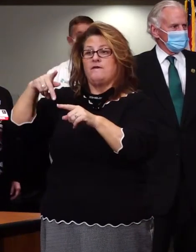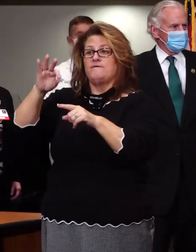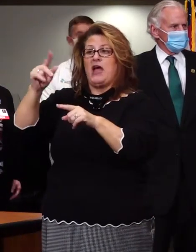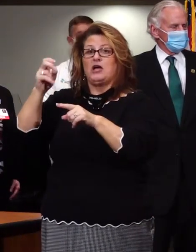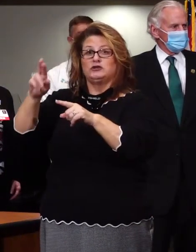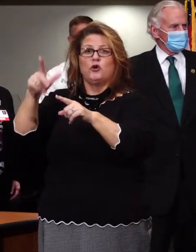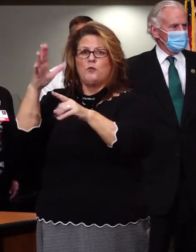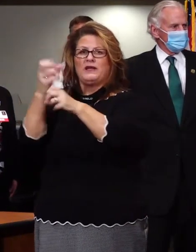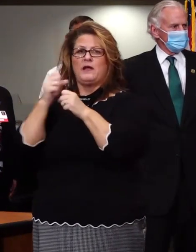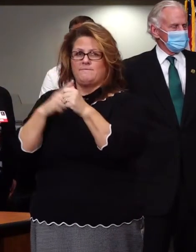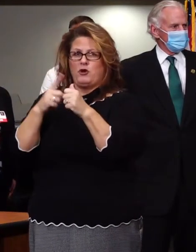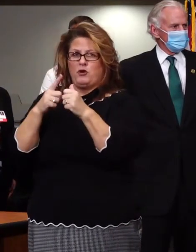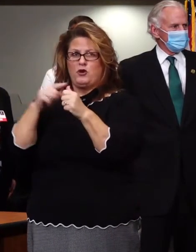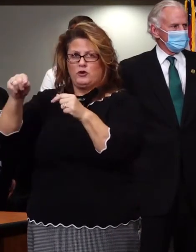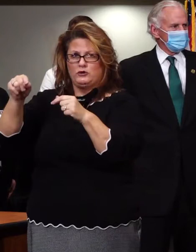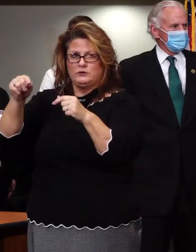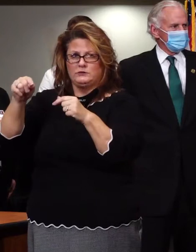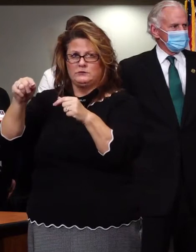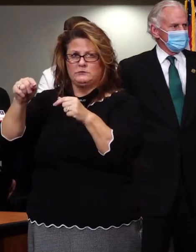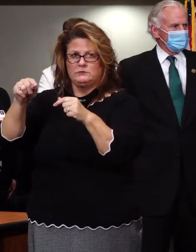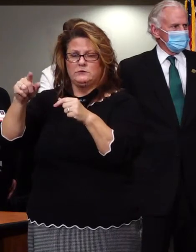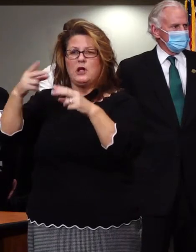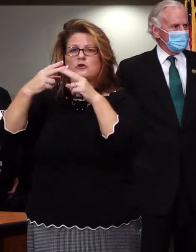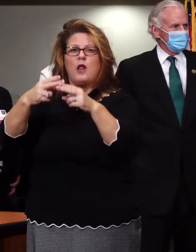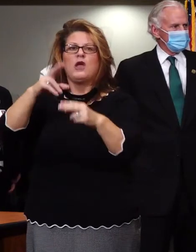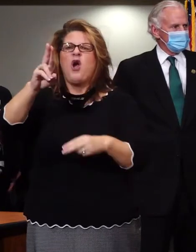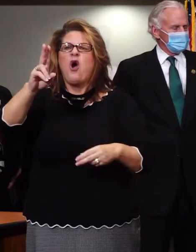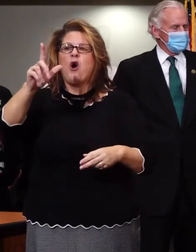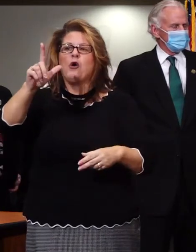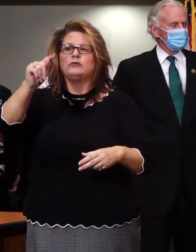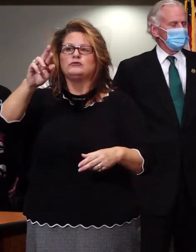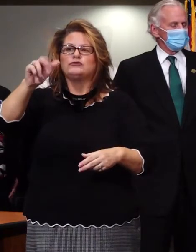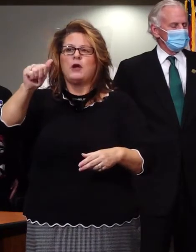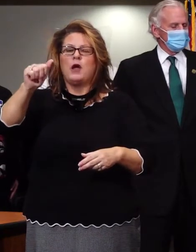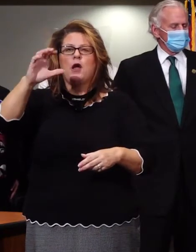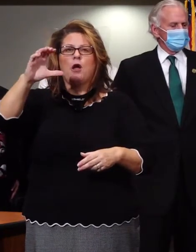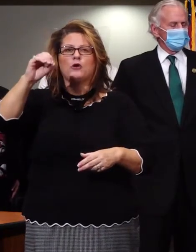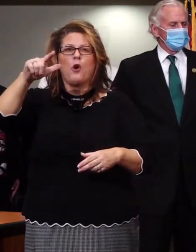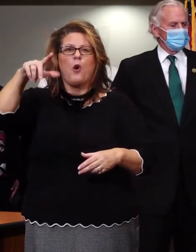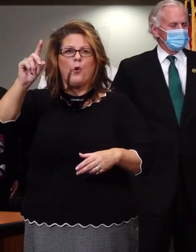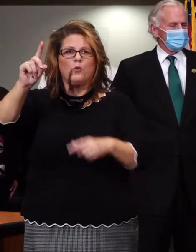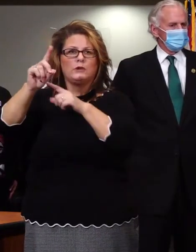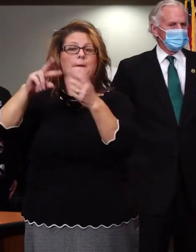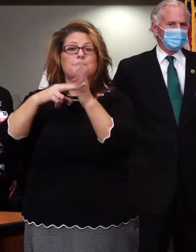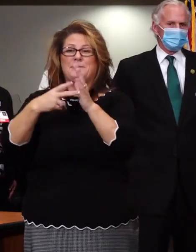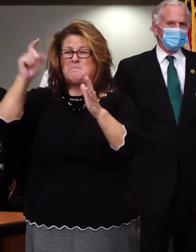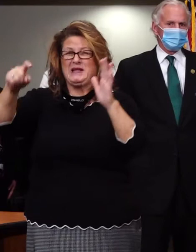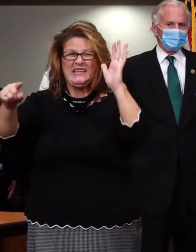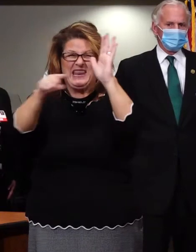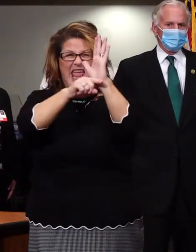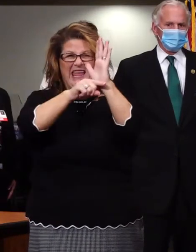we will receive and be available to states, is known as the ultra-cold vaccine. It's required to be stored at -70